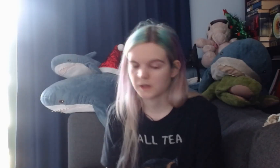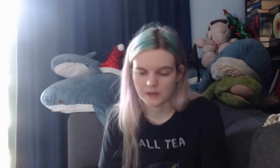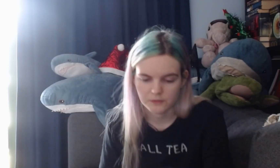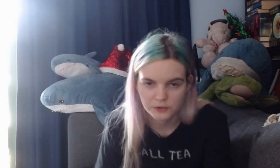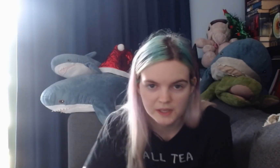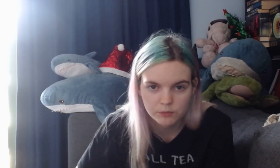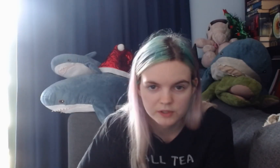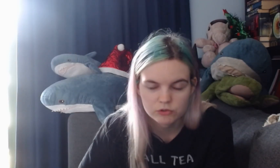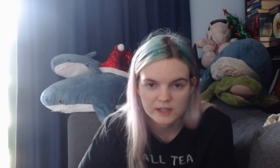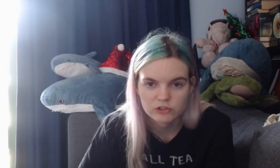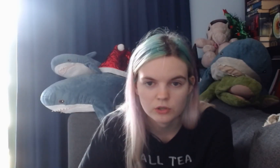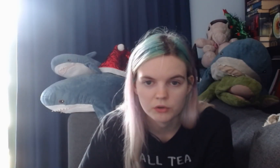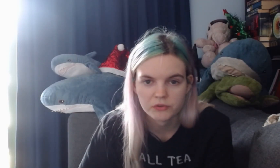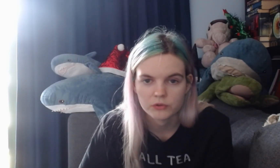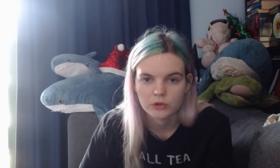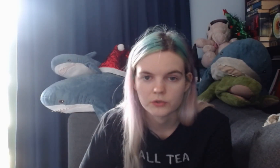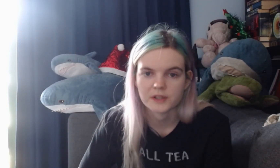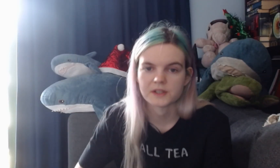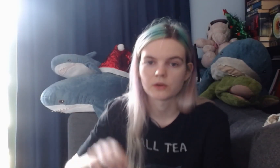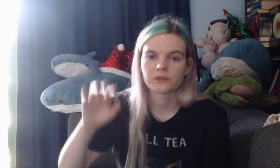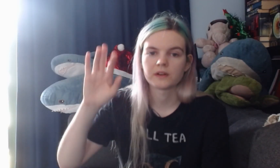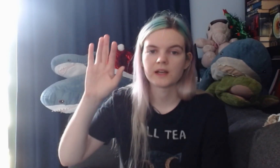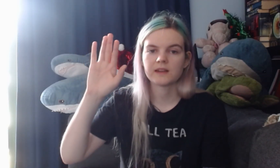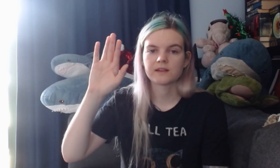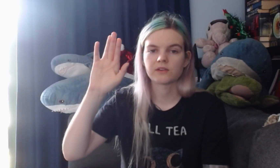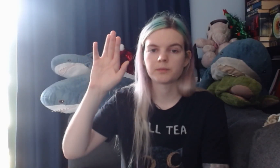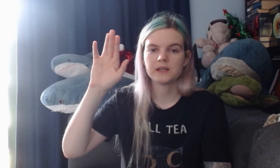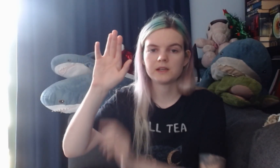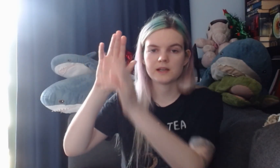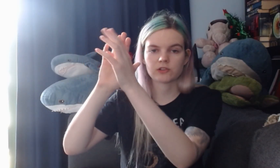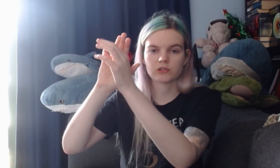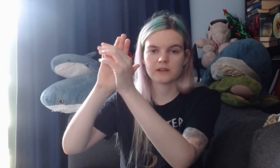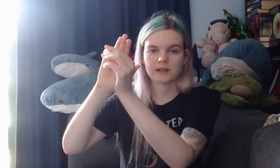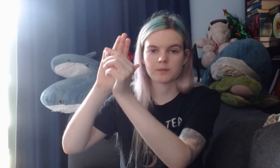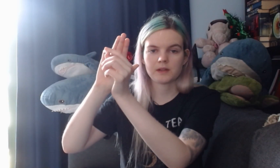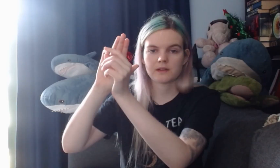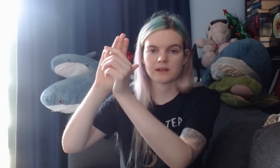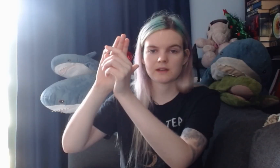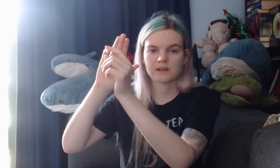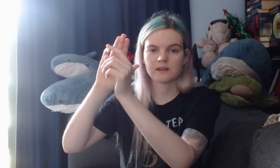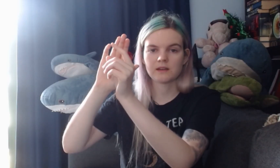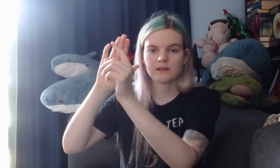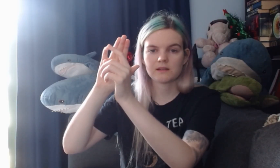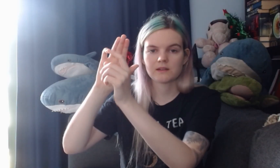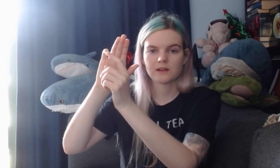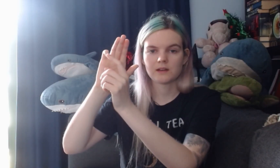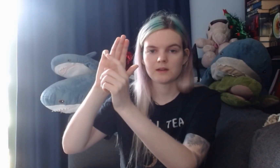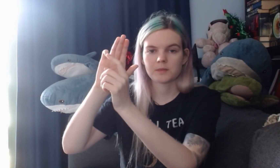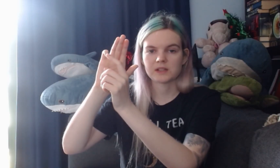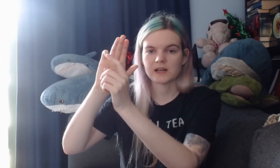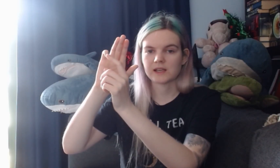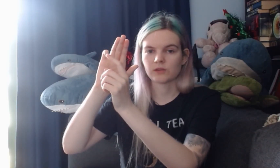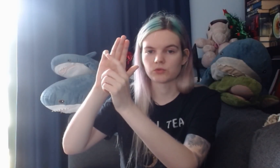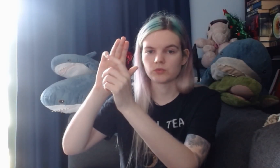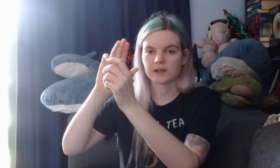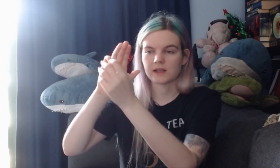And for that one, I should actually also note that he also again had his pinky actually like a bit like this. But yeah, I cannot do that. I cannot,